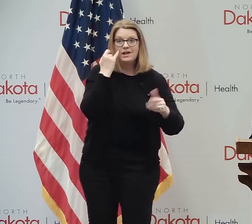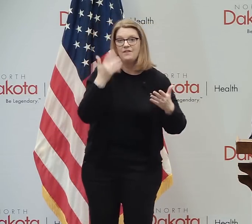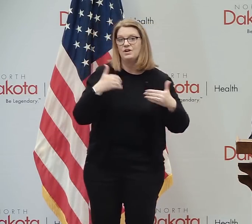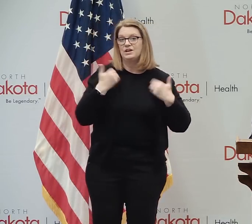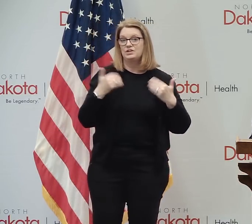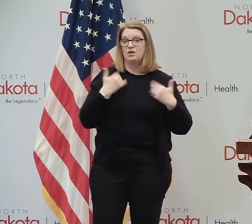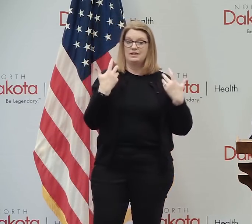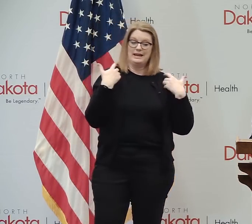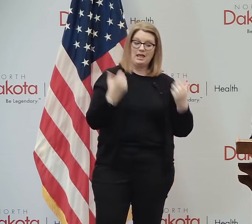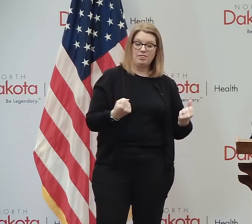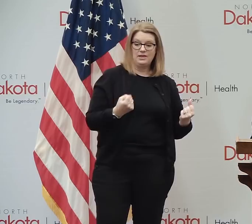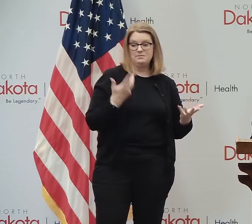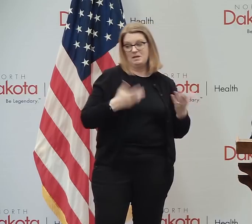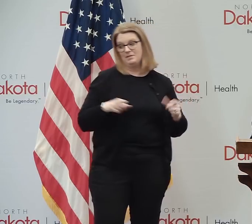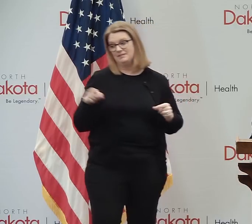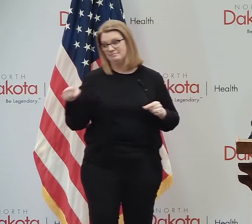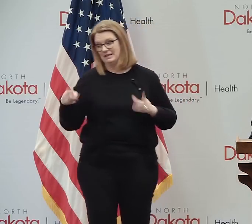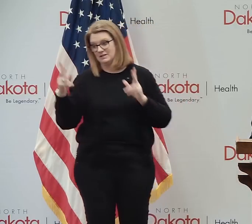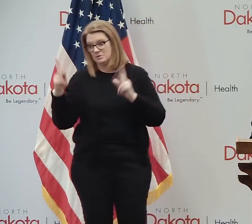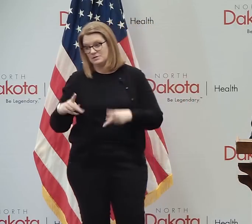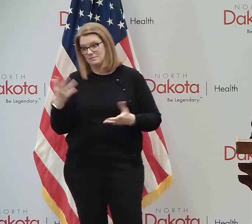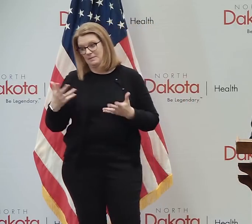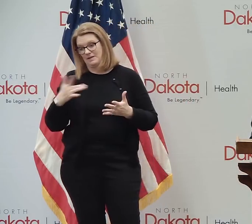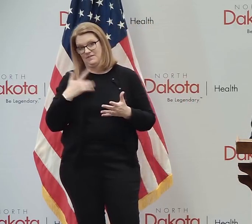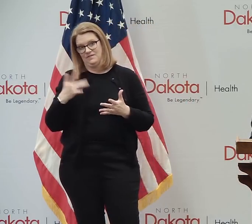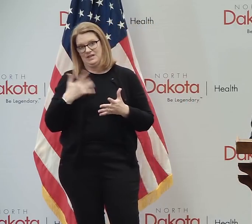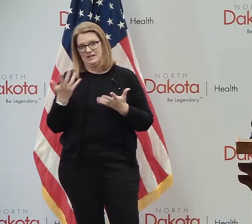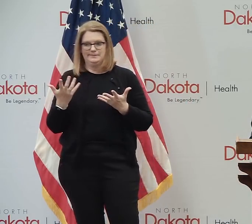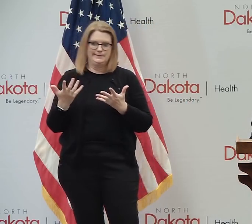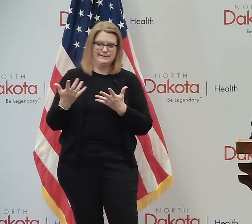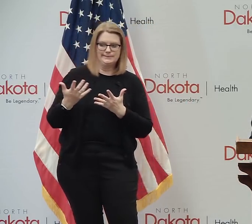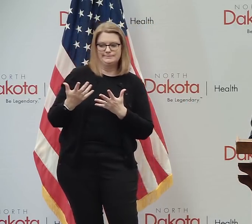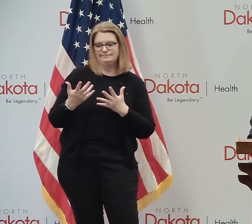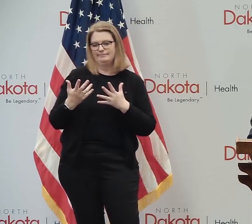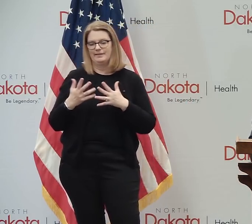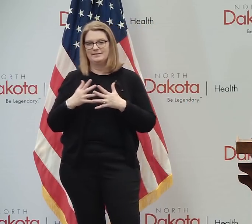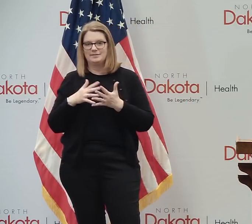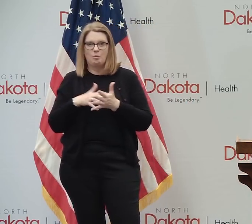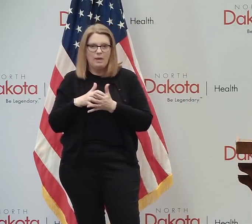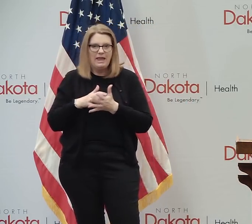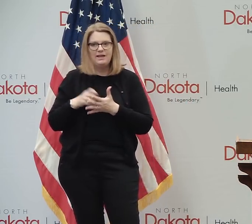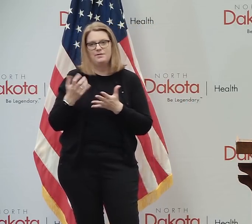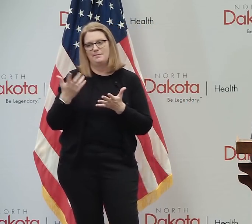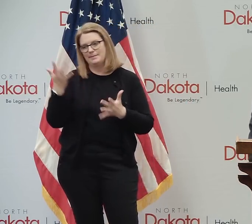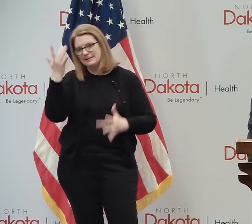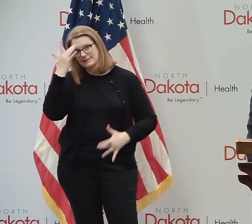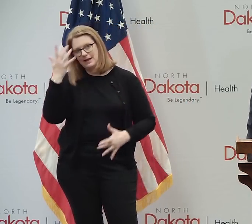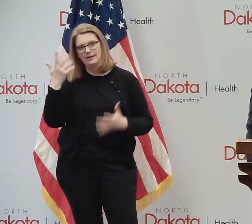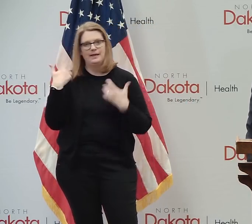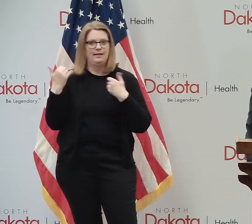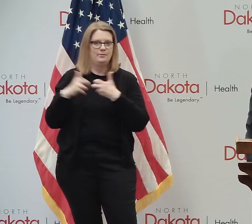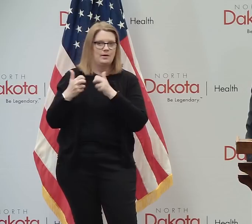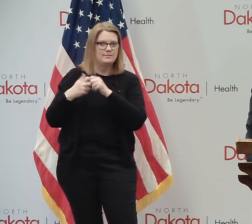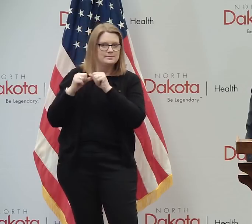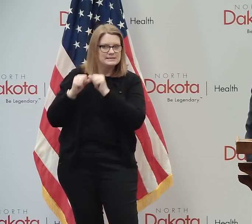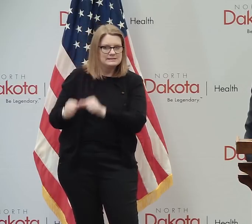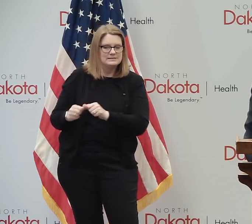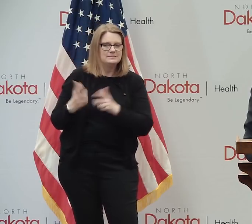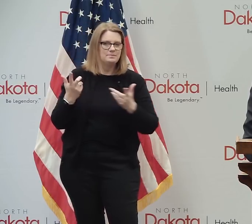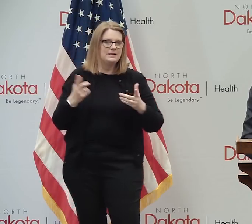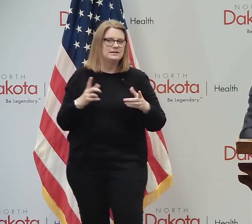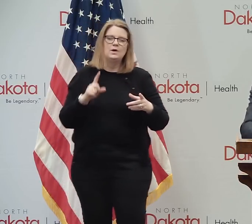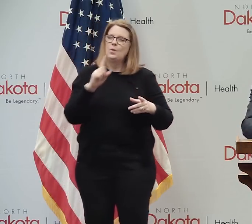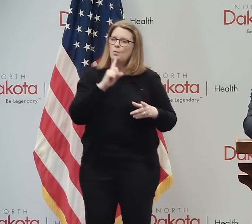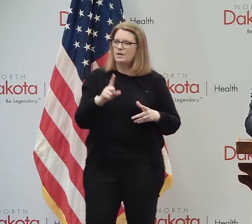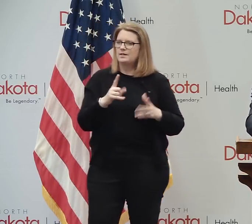someone else may be there that may be feeling more vulnerable, or they may be living with someone who's vulnerable. So again, let's support